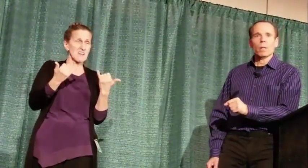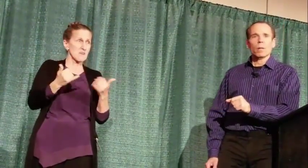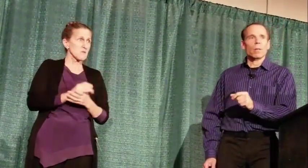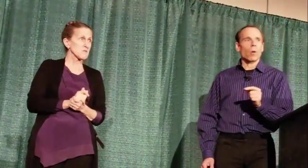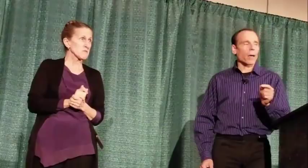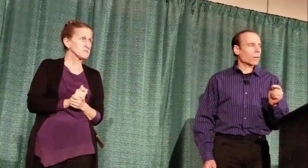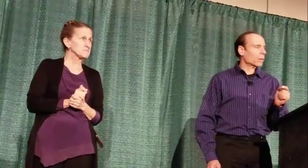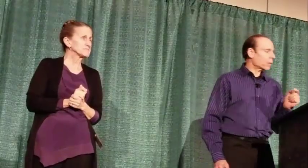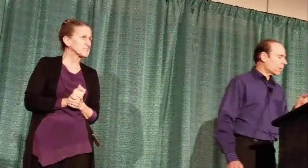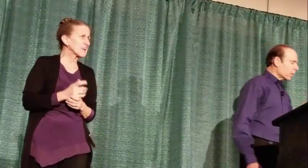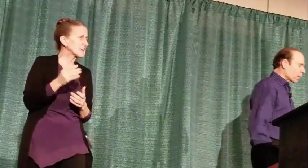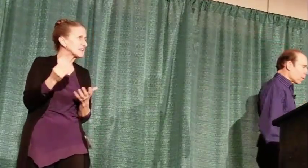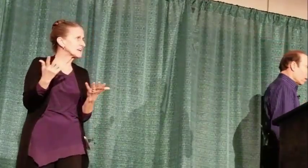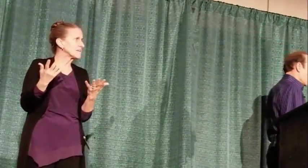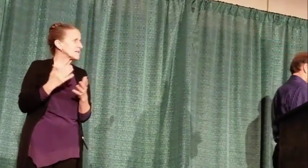You know,